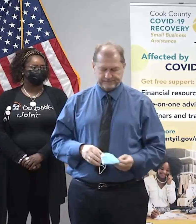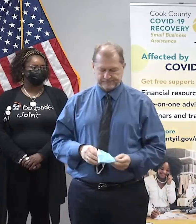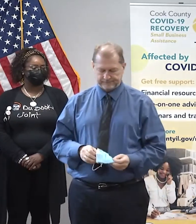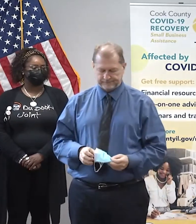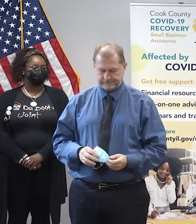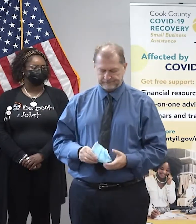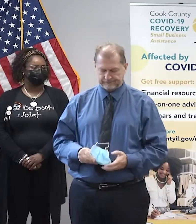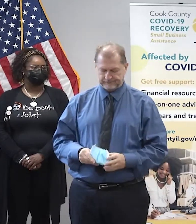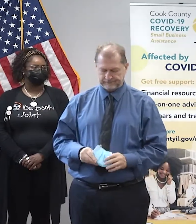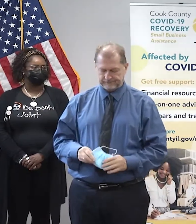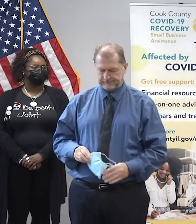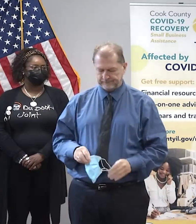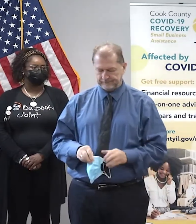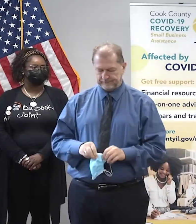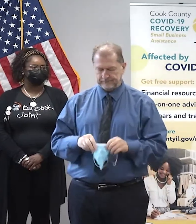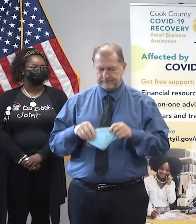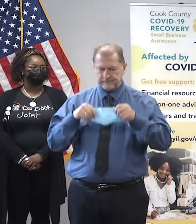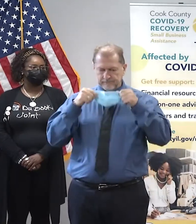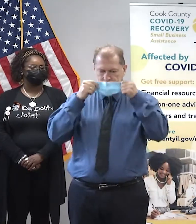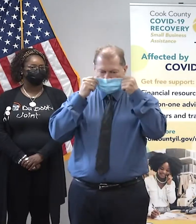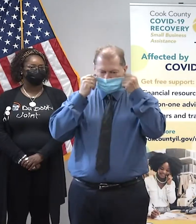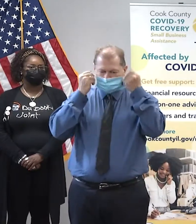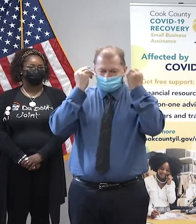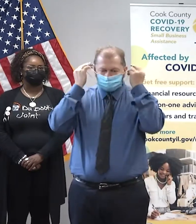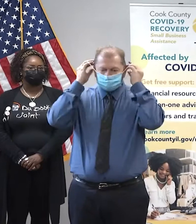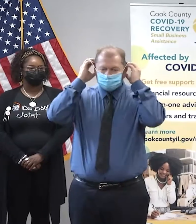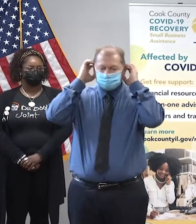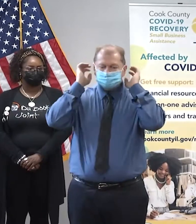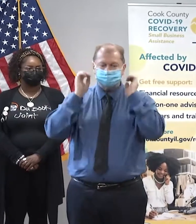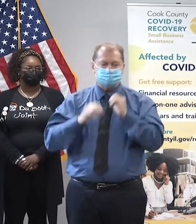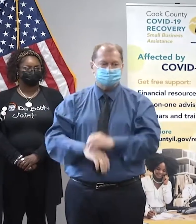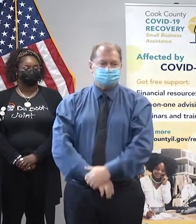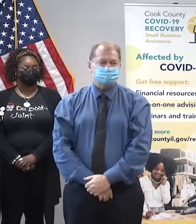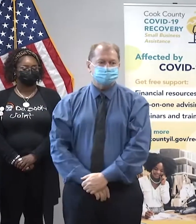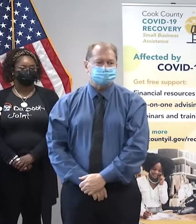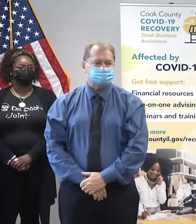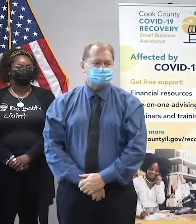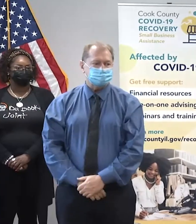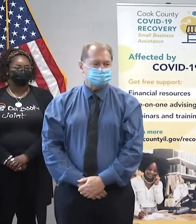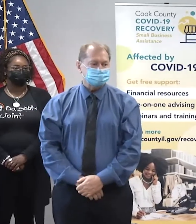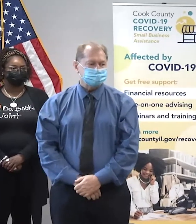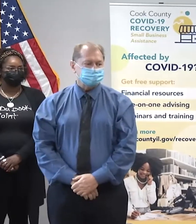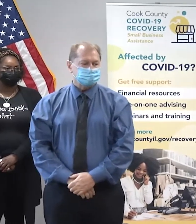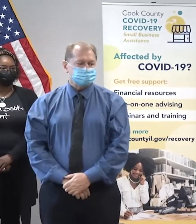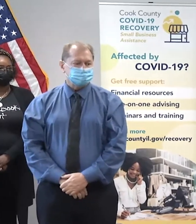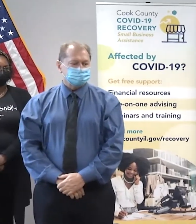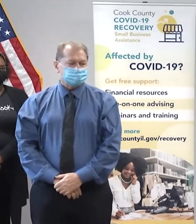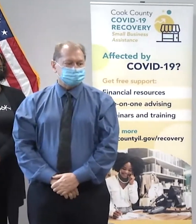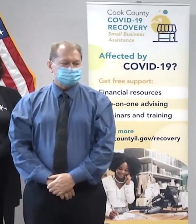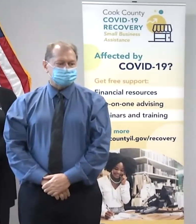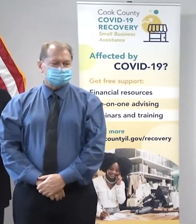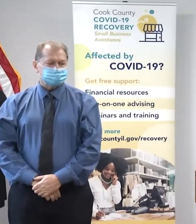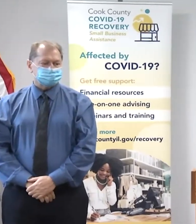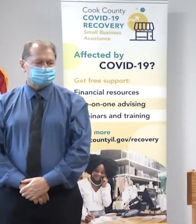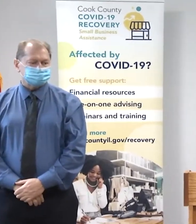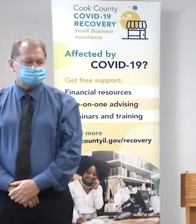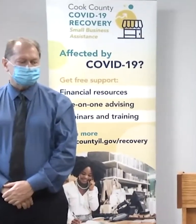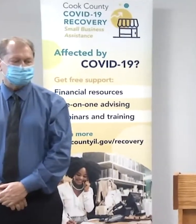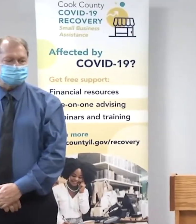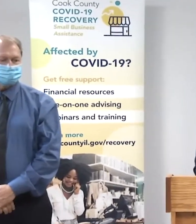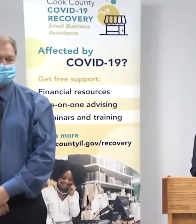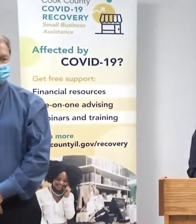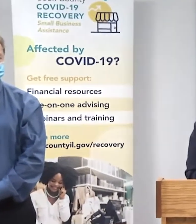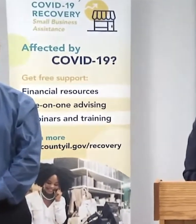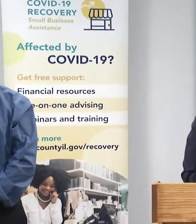a una área que tiene muchos negocios pequeños. Represento a la villita que tiene